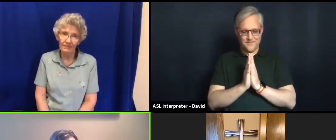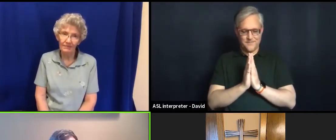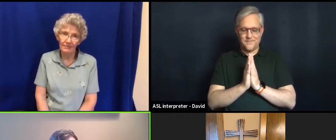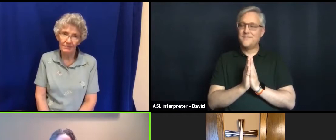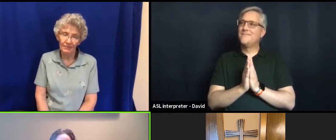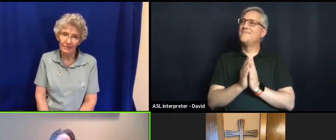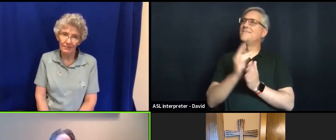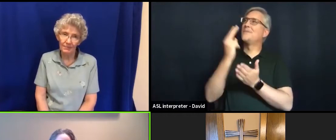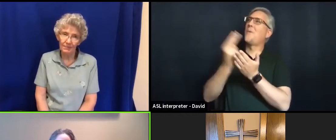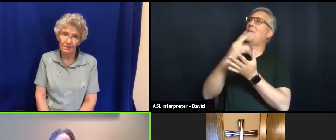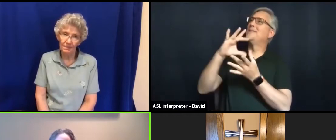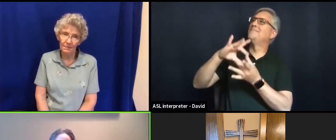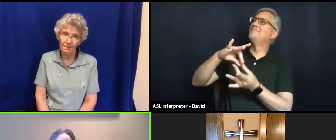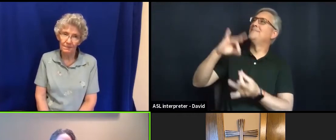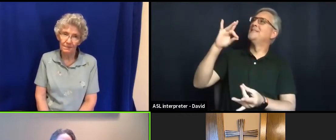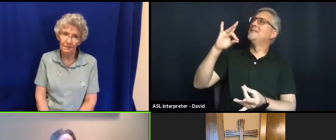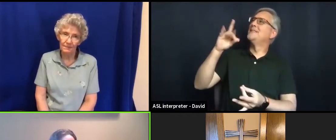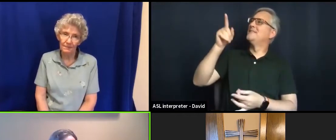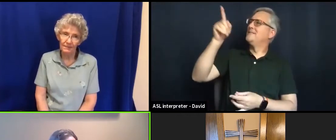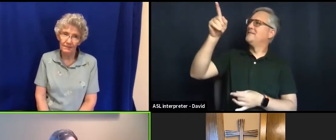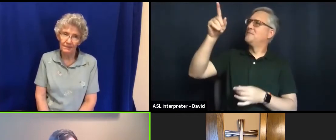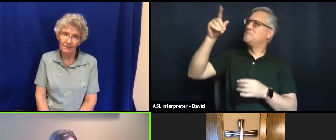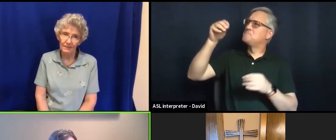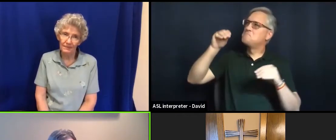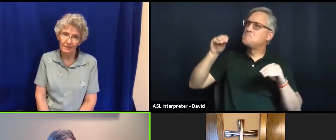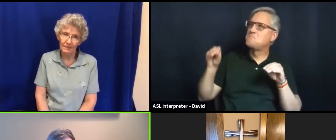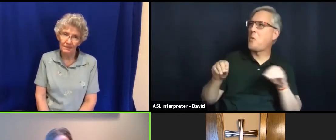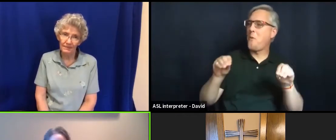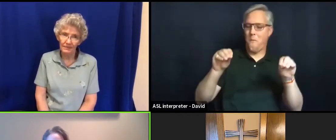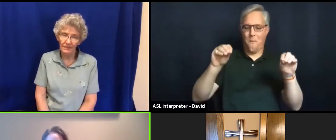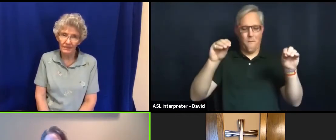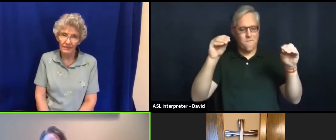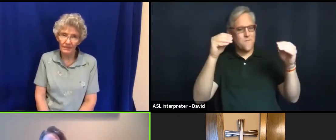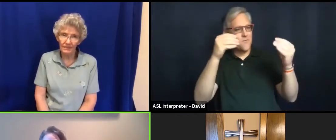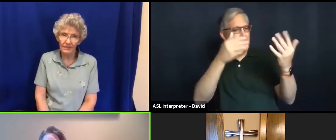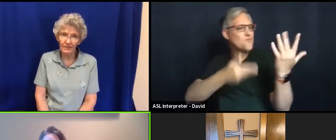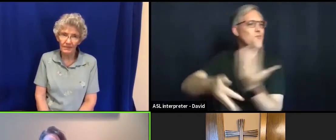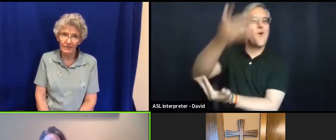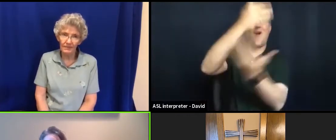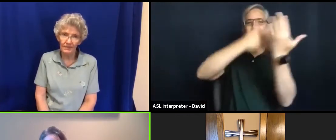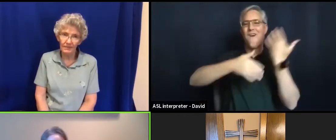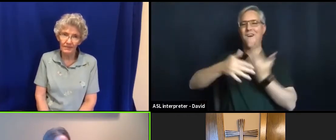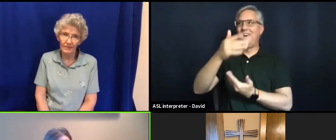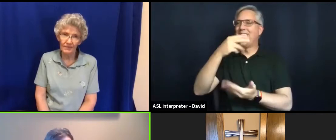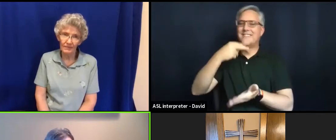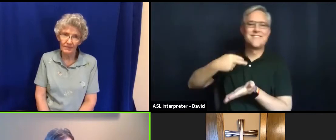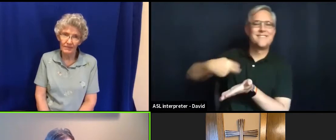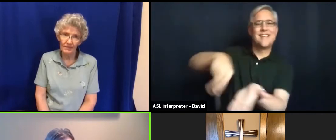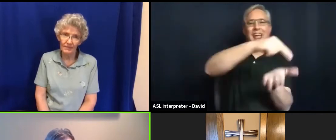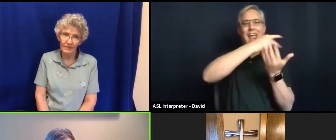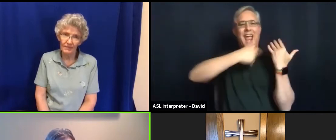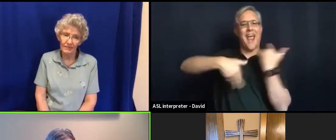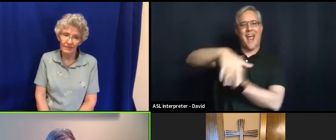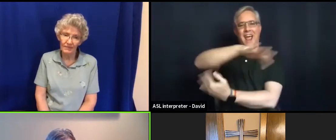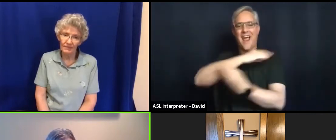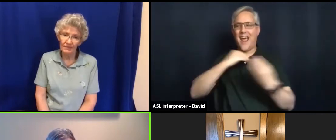Holy Spirit, move, swirl, and dance among us.